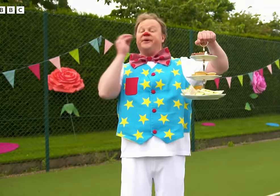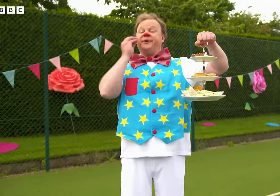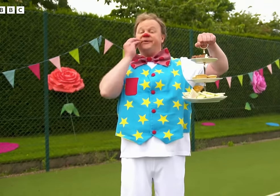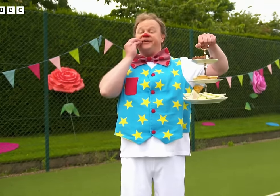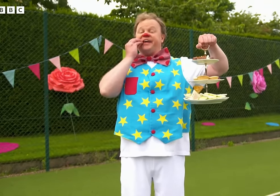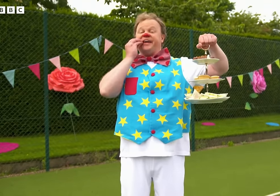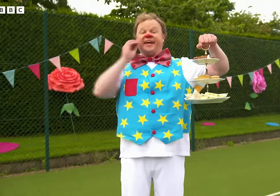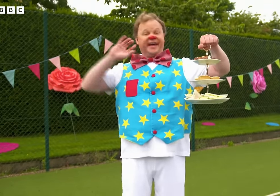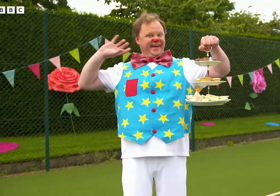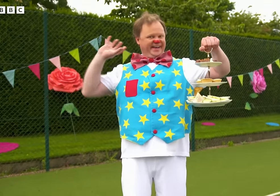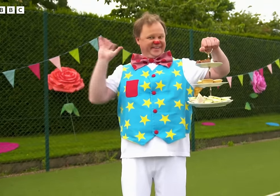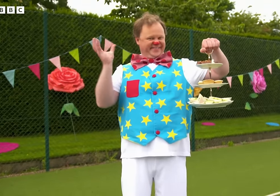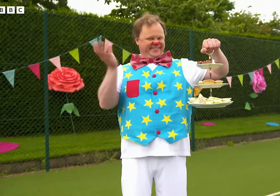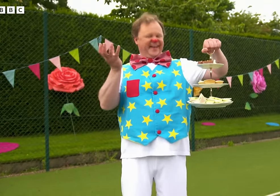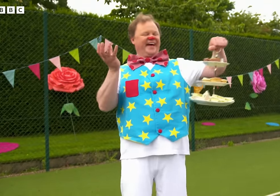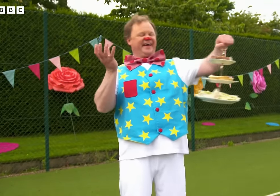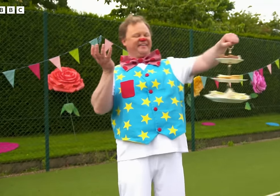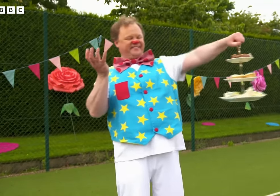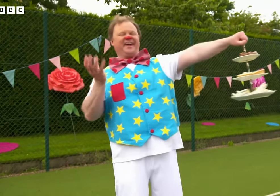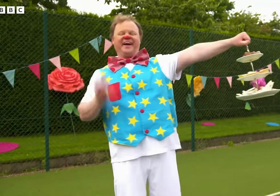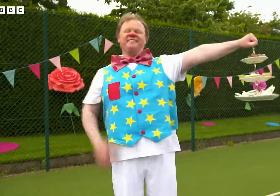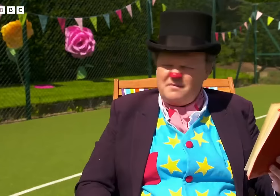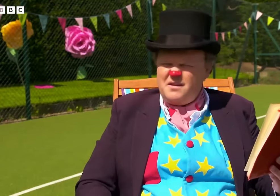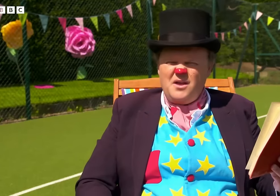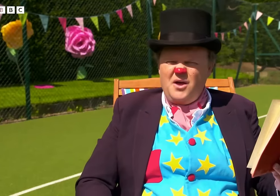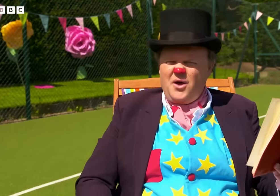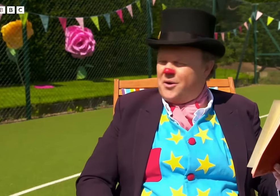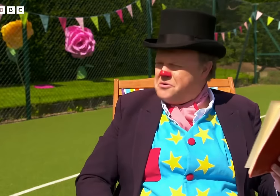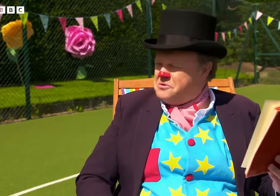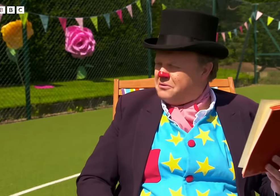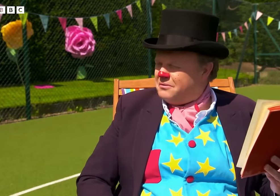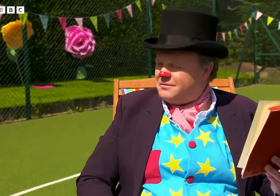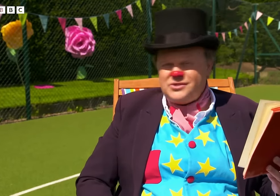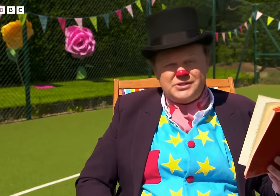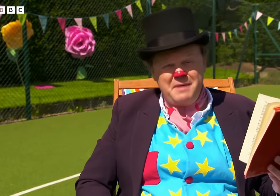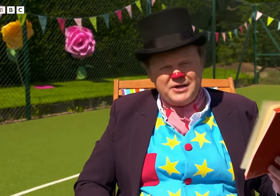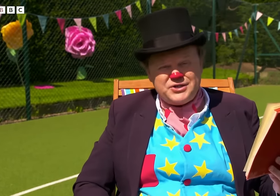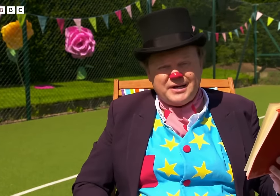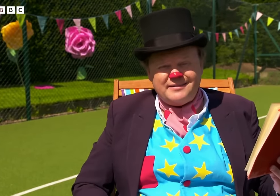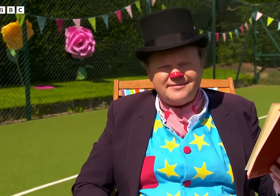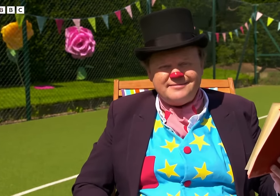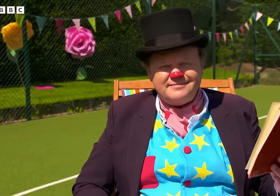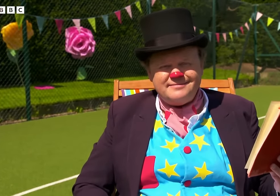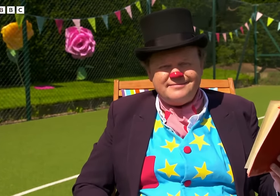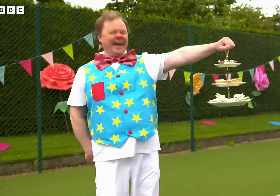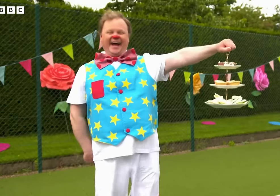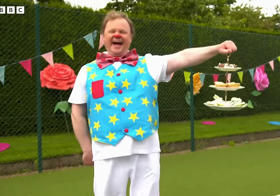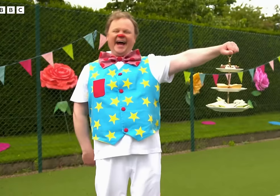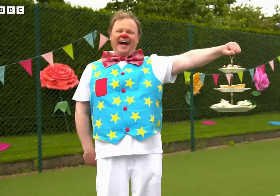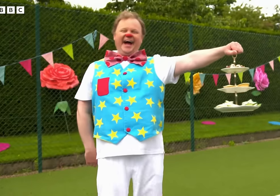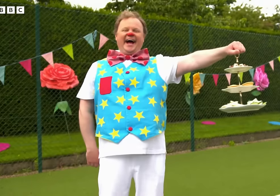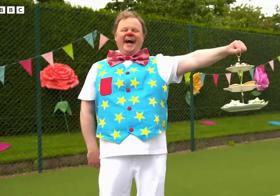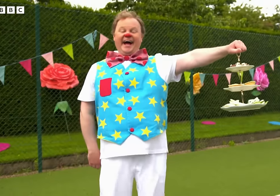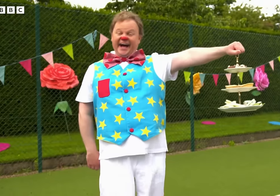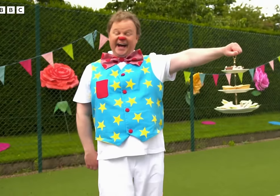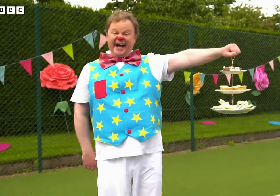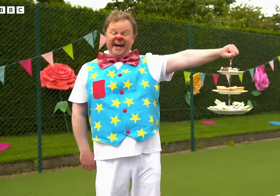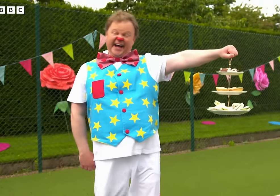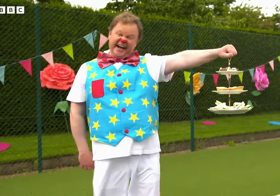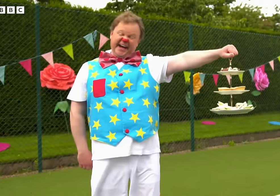Afternoon tea is served. Oh, smashing. Mr. Tumble, serving